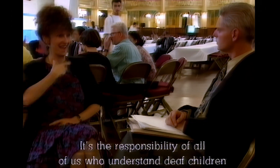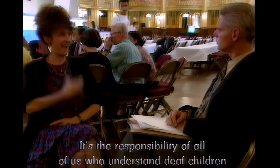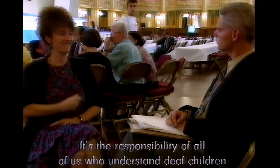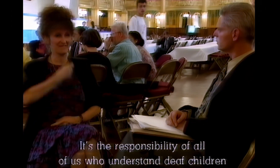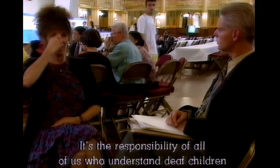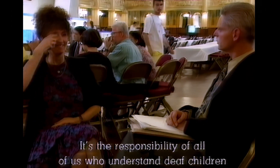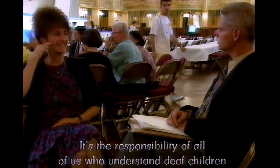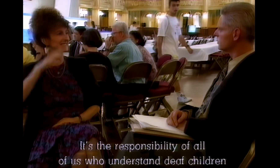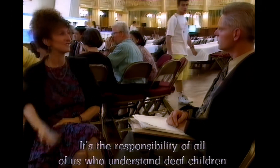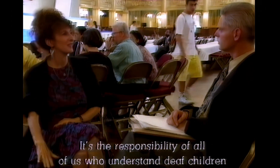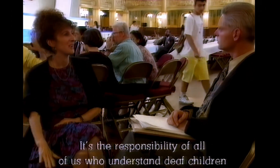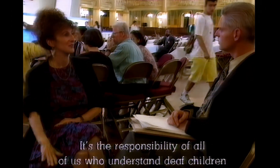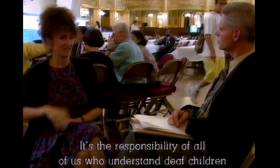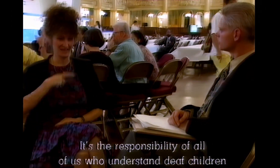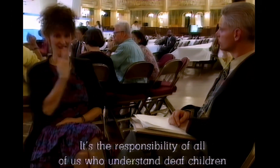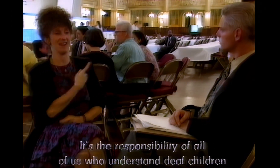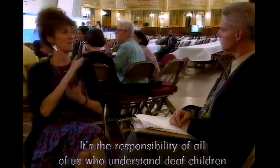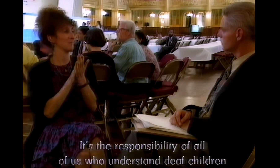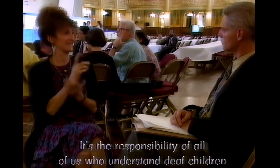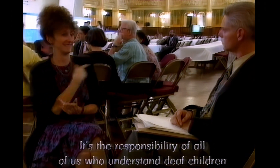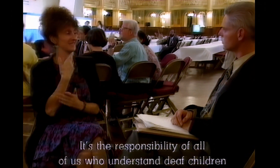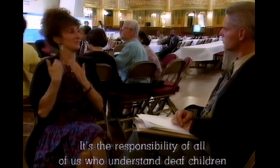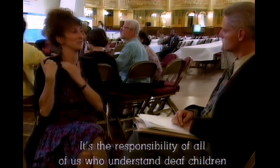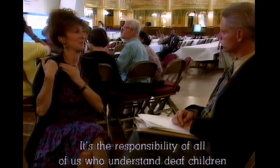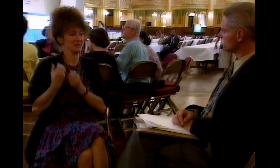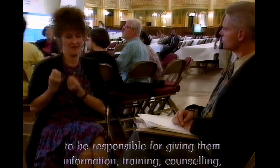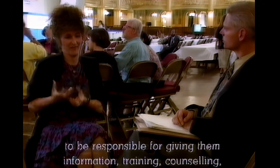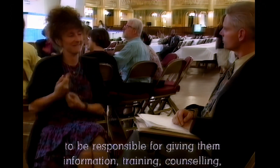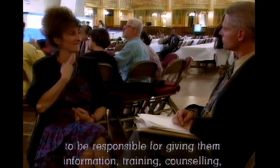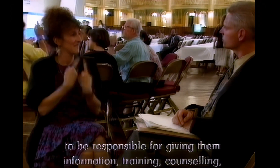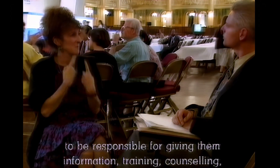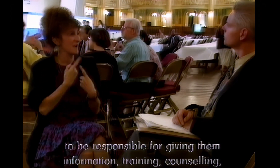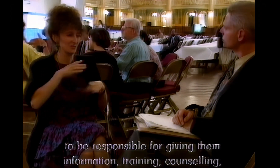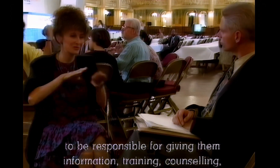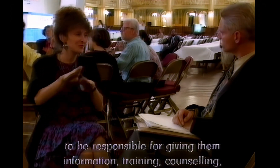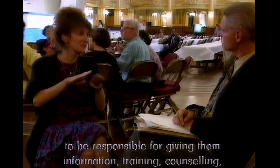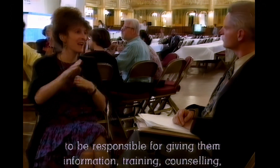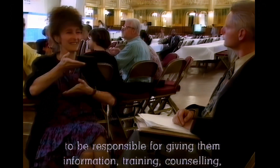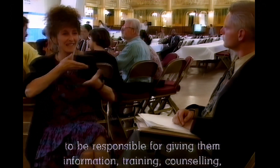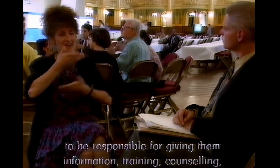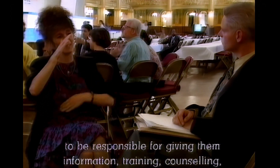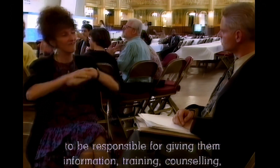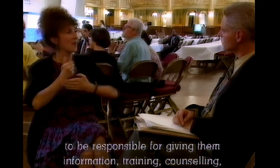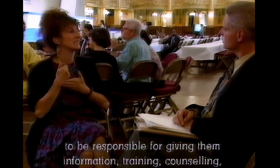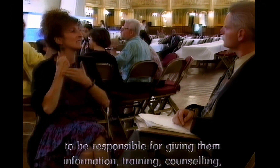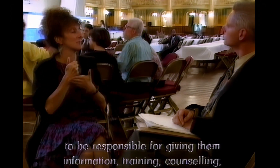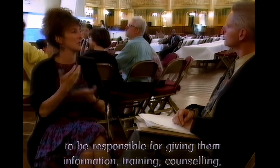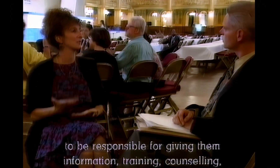responsibility of all of us, those of us who understand deaf children, to be responsible for giving them information, training, counselling and